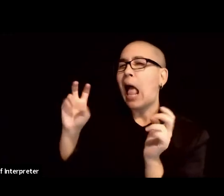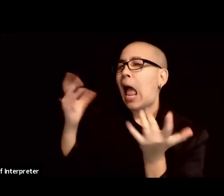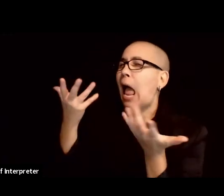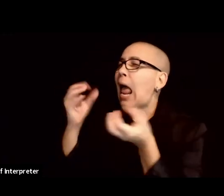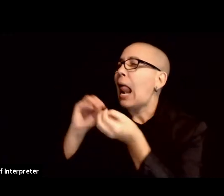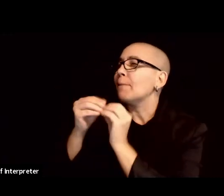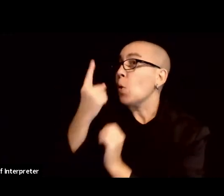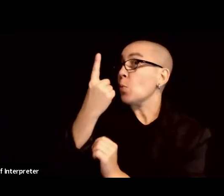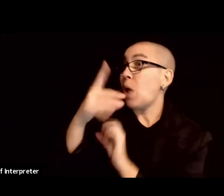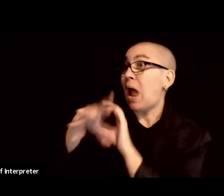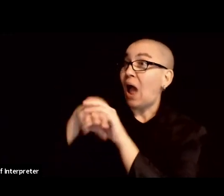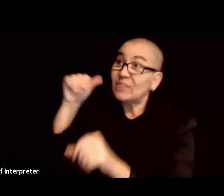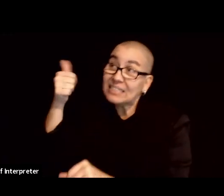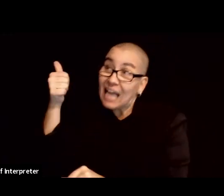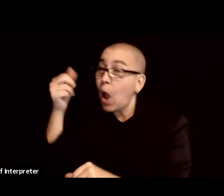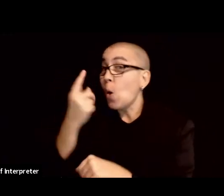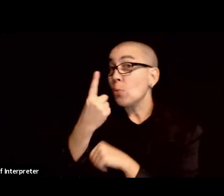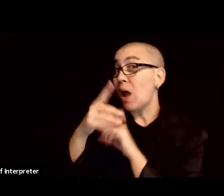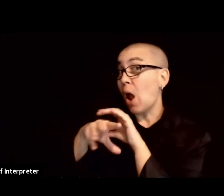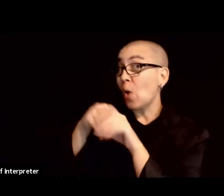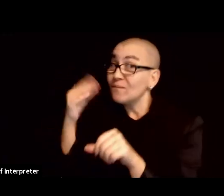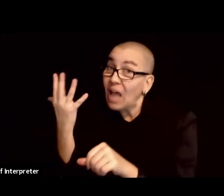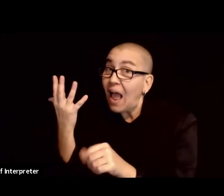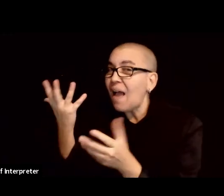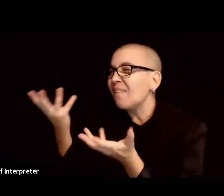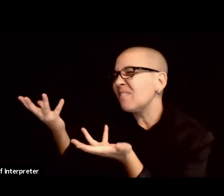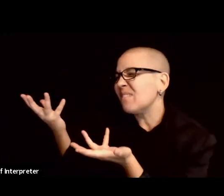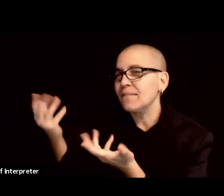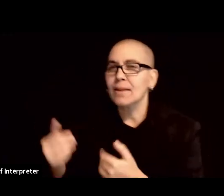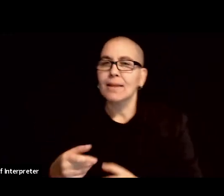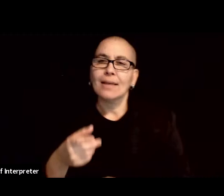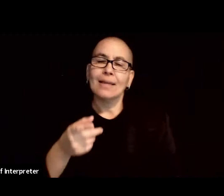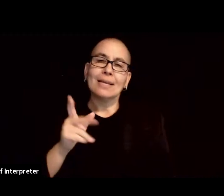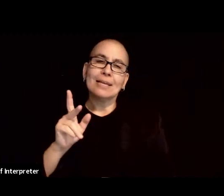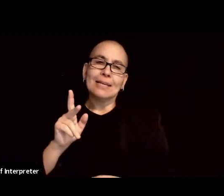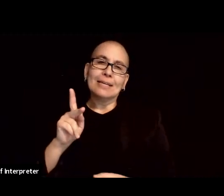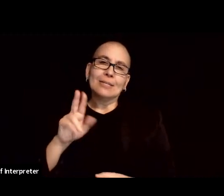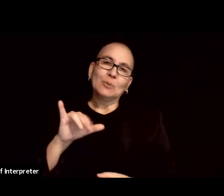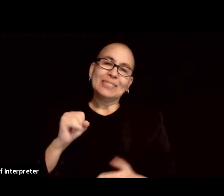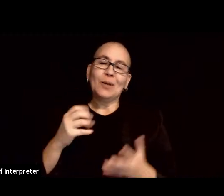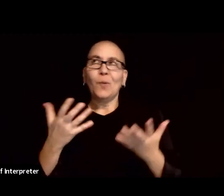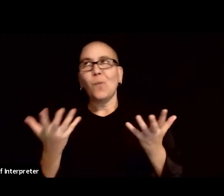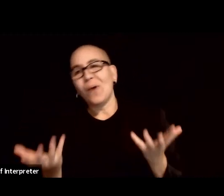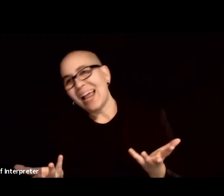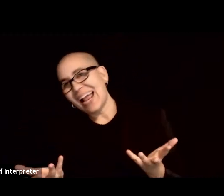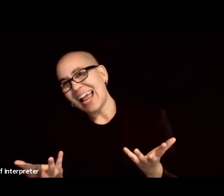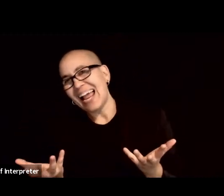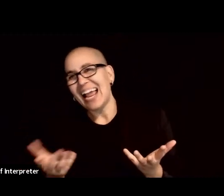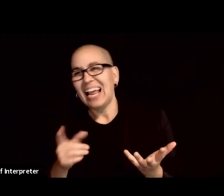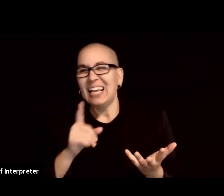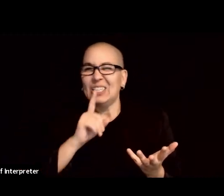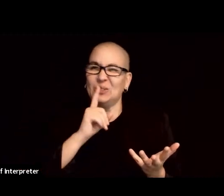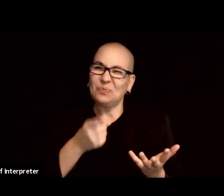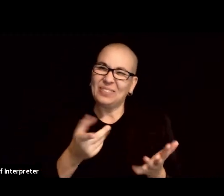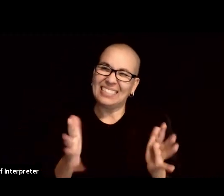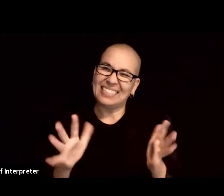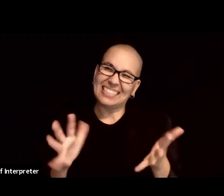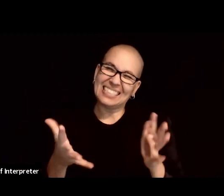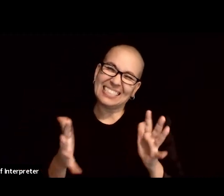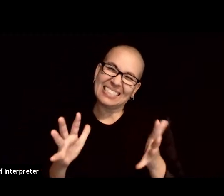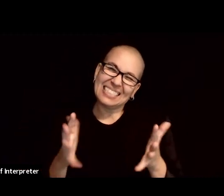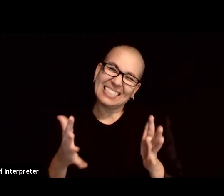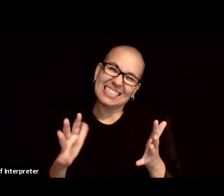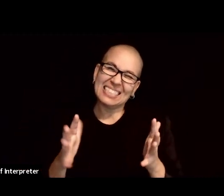I think a more fair would probably be about 35% of people are